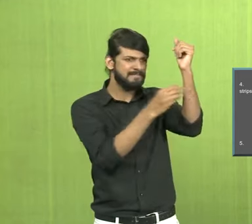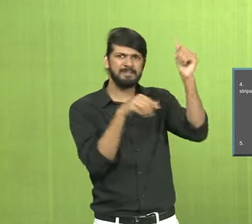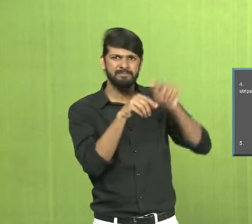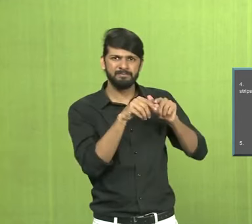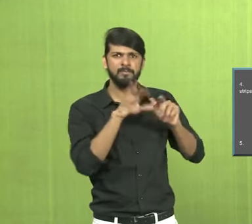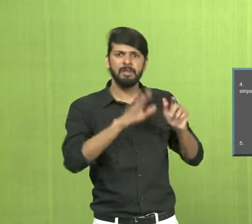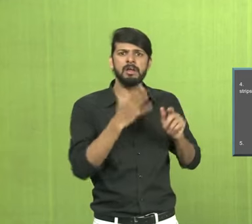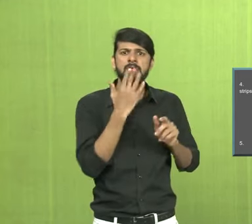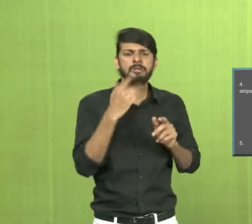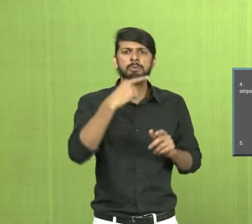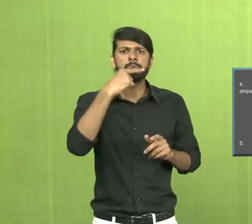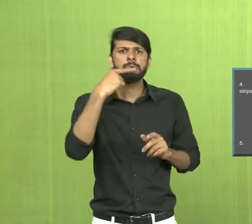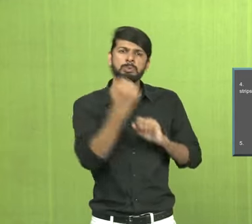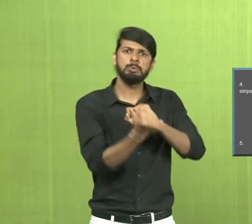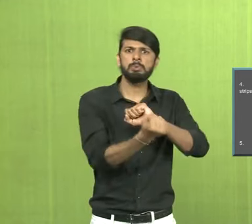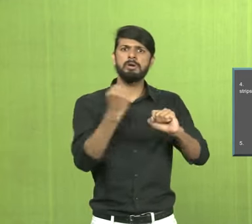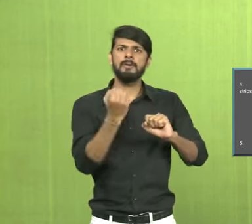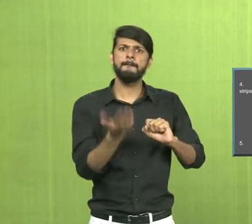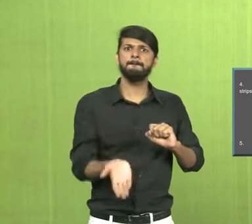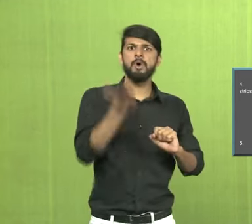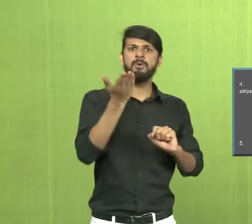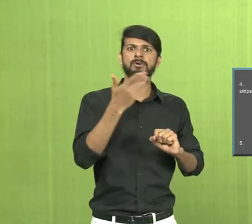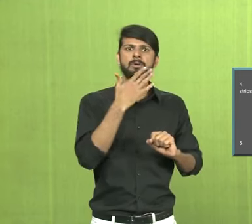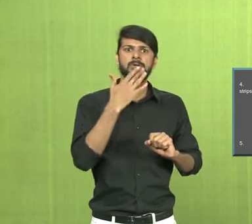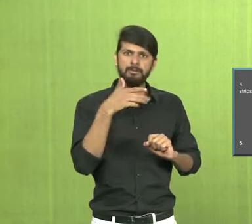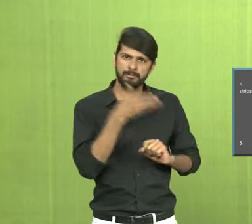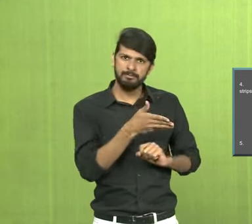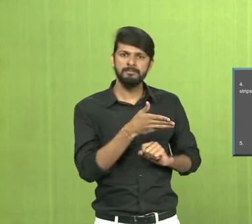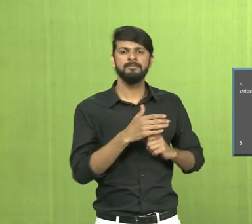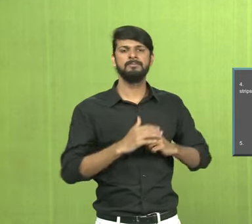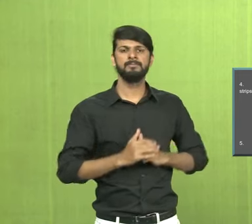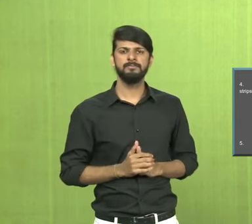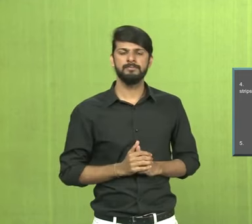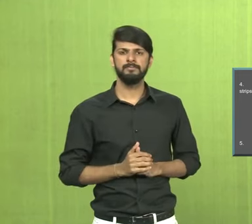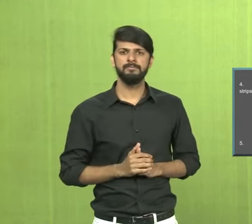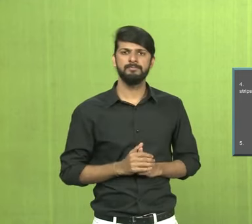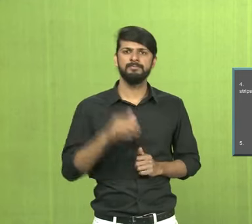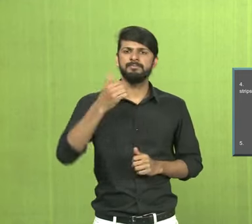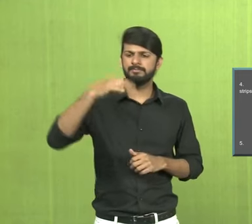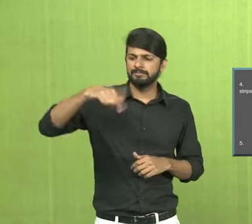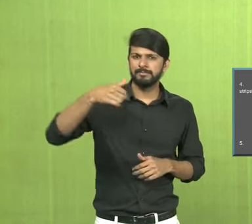The peepal bark is used to get crimson with strong red color.